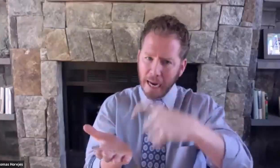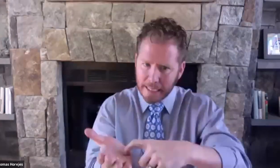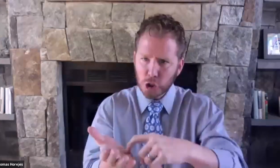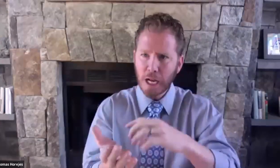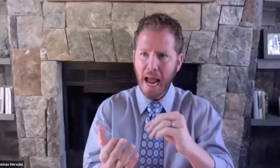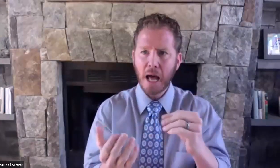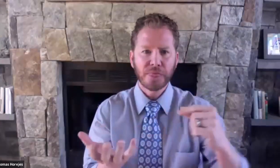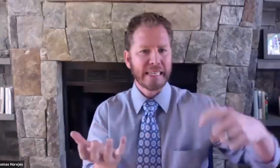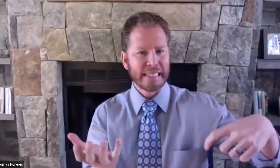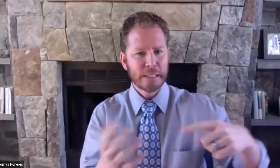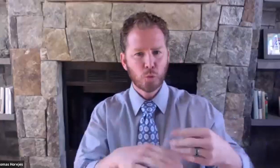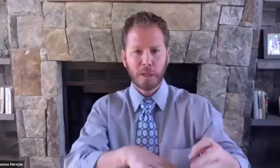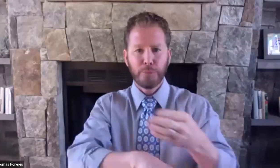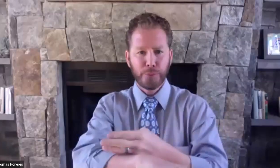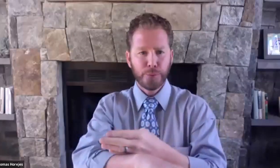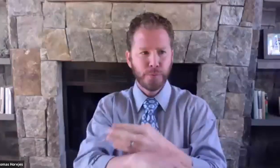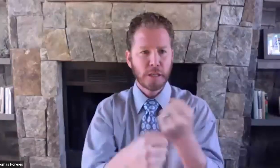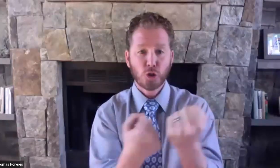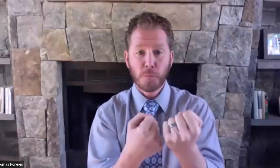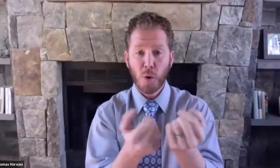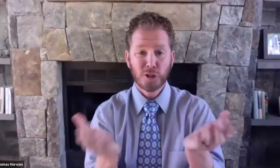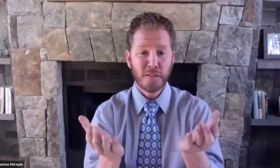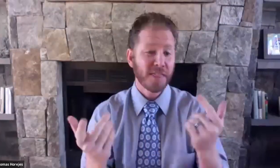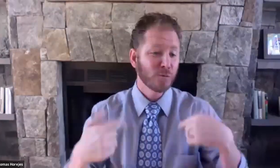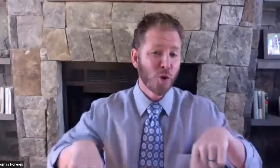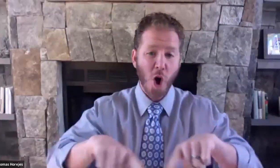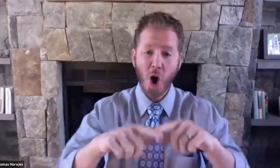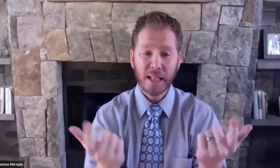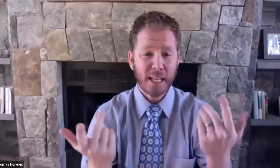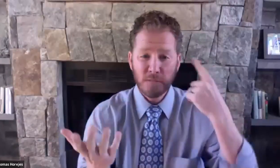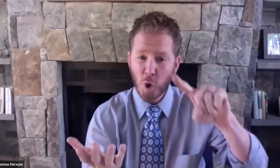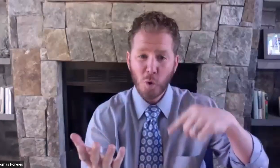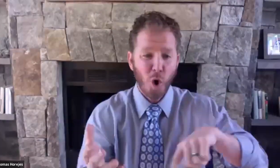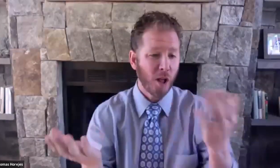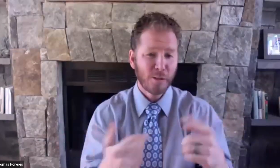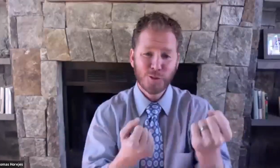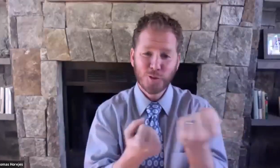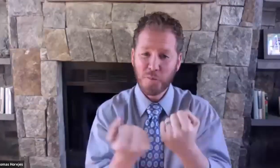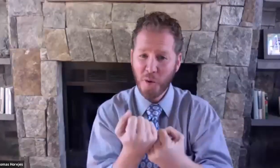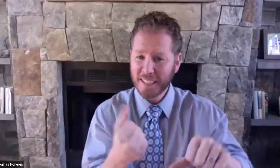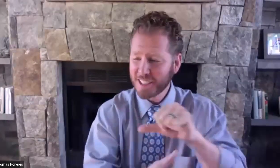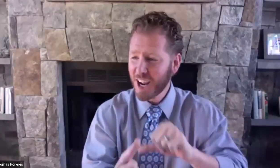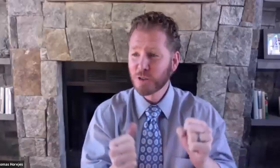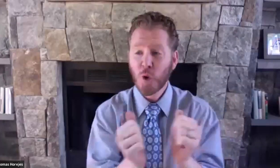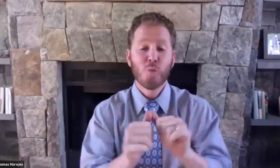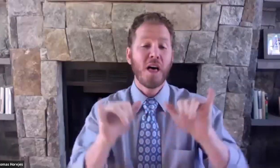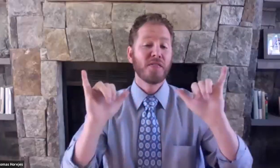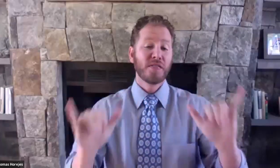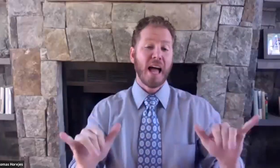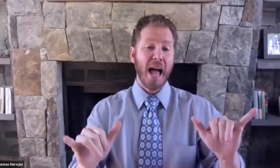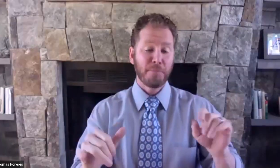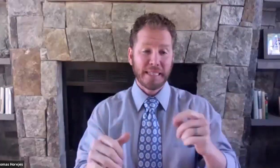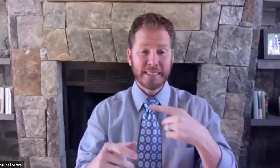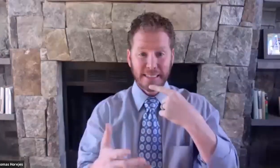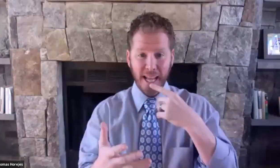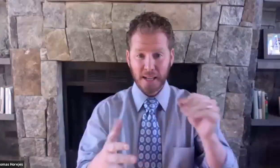have said you're not confident, I mean, that shows a recognition on your part and a need to improve services. And that's what we're all here for. We're all